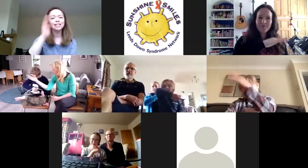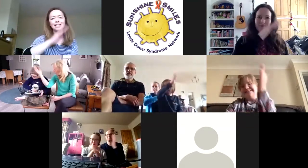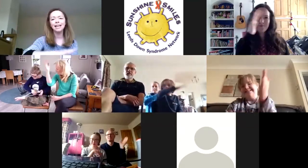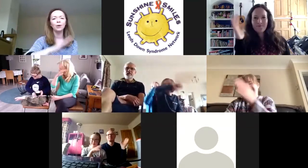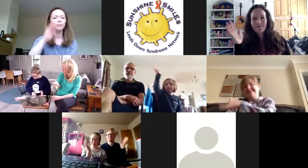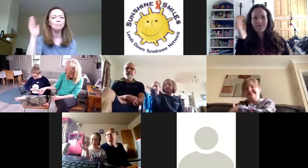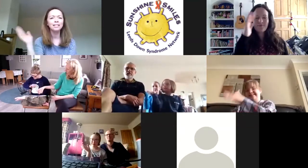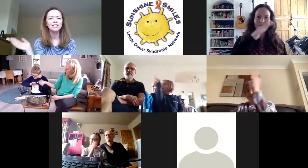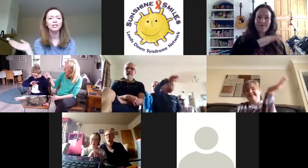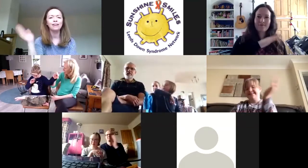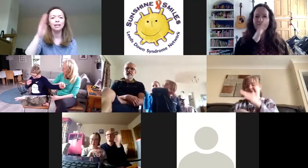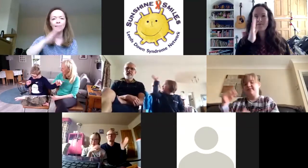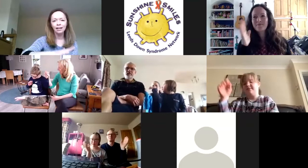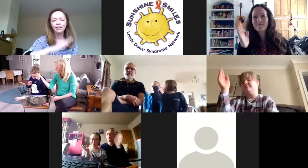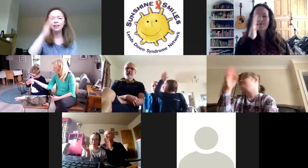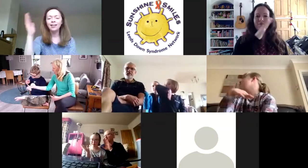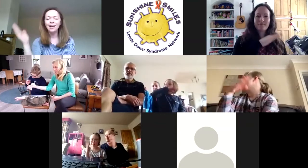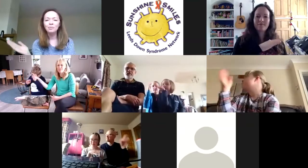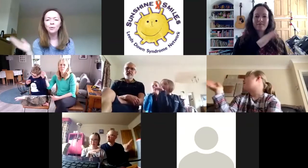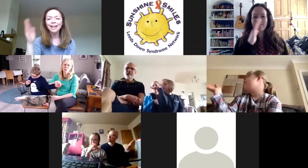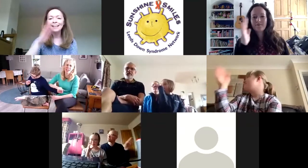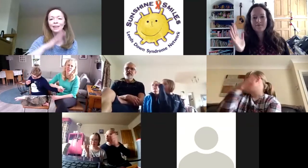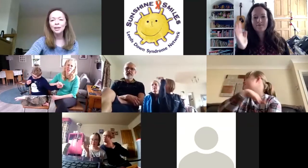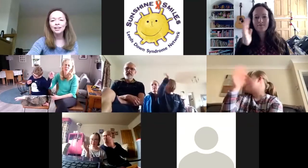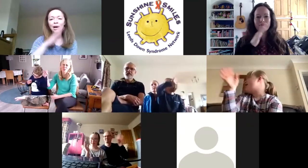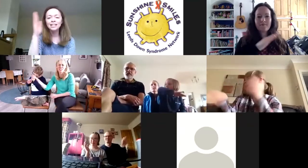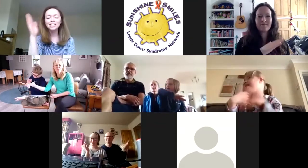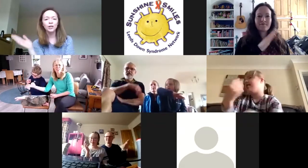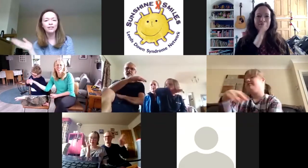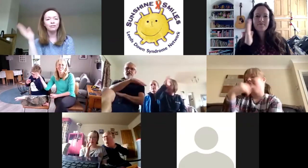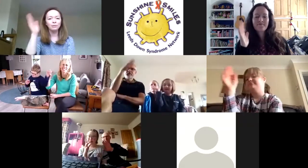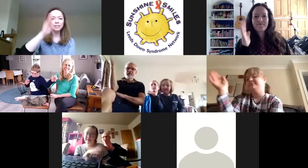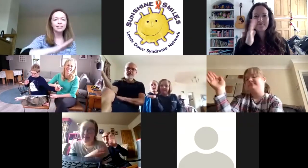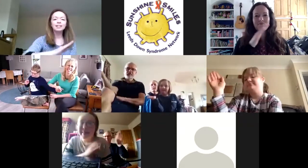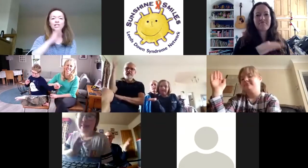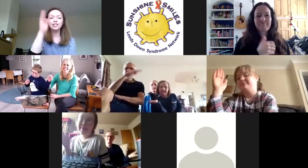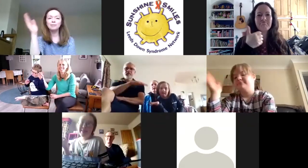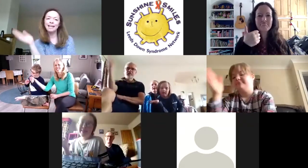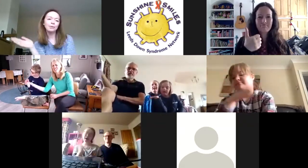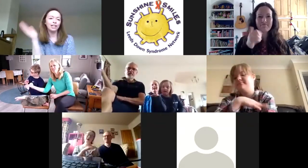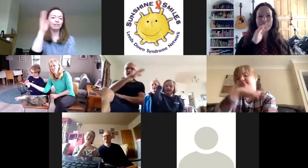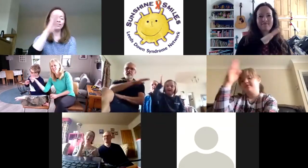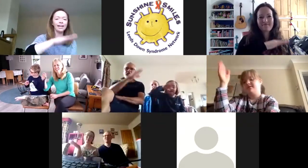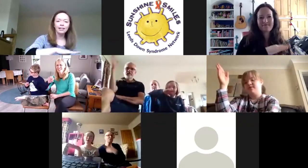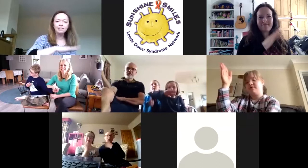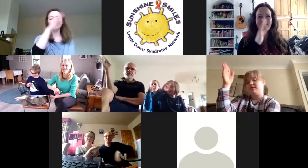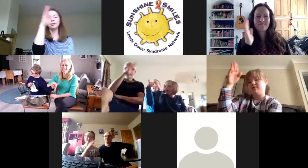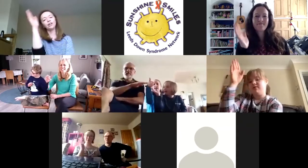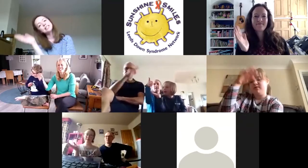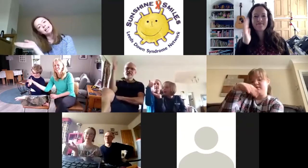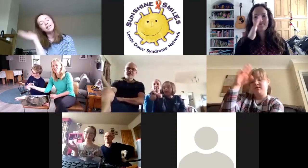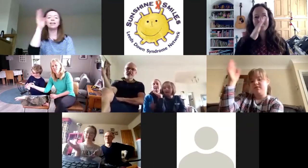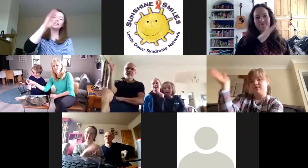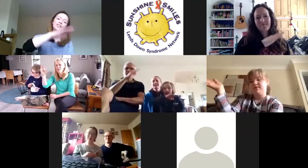lovely to see you all. We miss you terribly. But we're glad that we can come into your living rooms to do some singing with you. Okay, so we'll